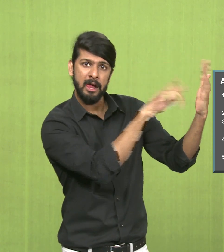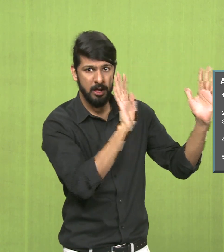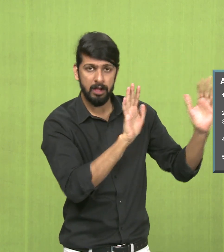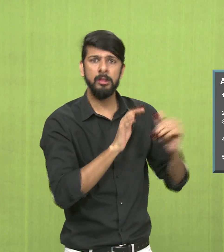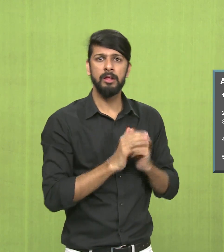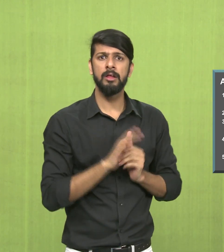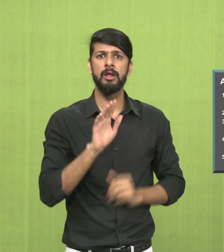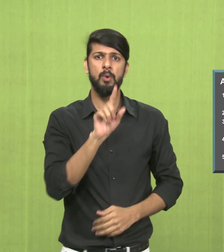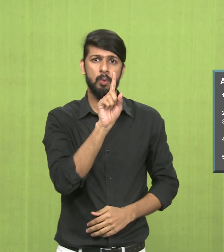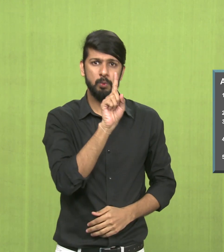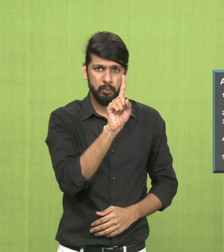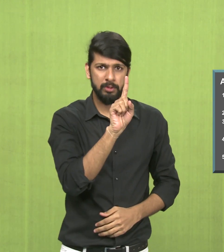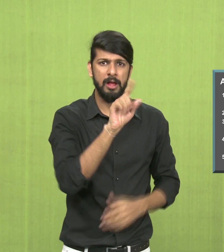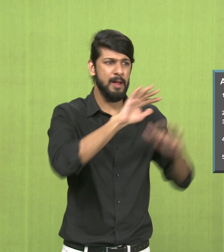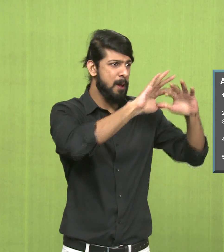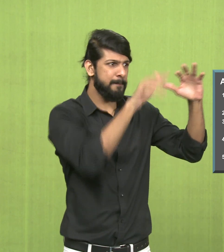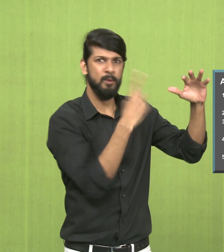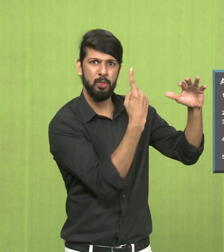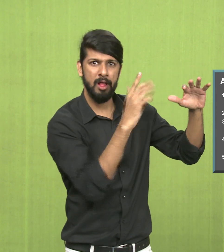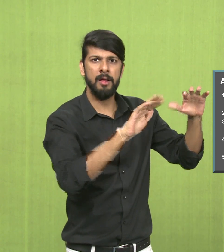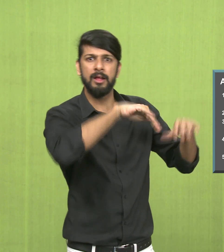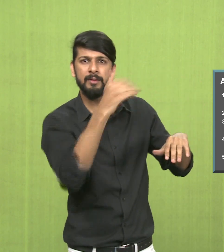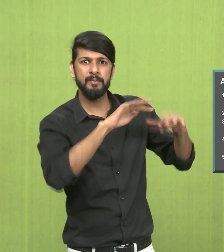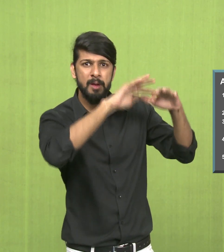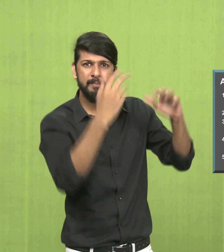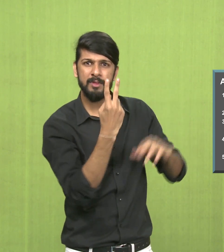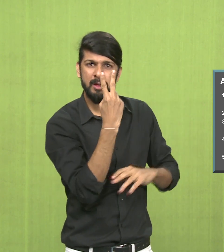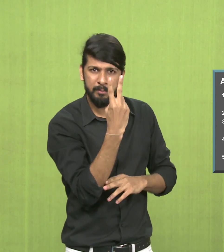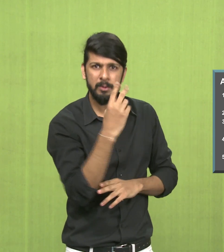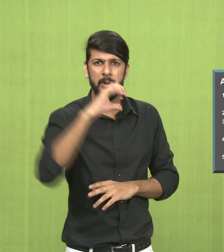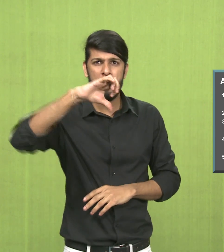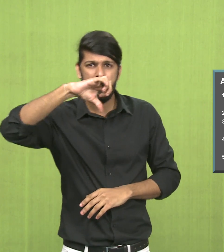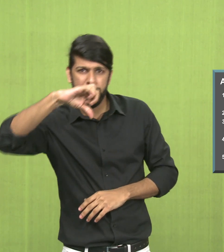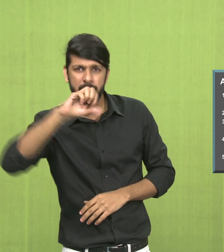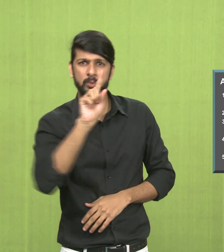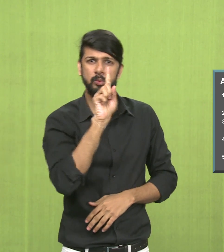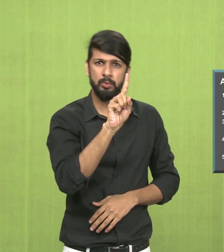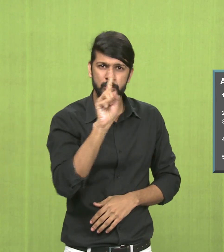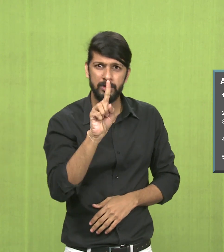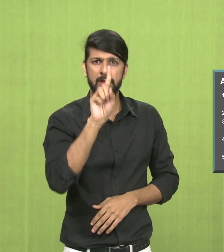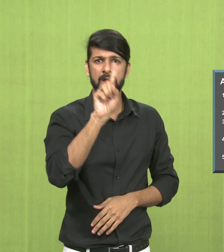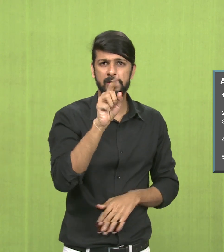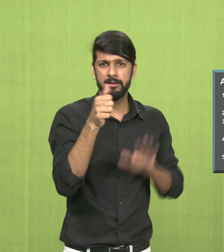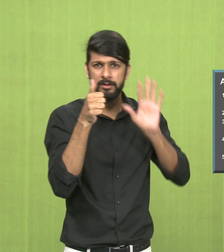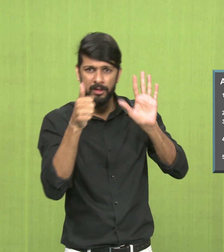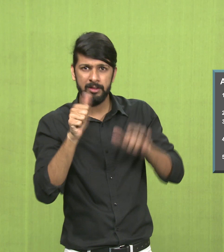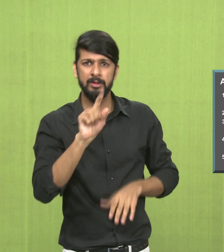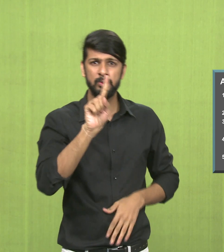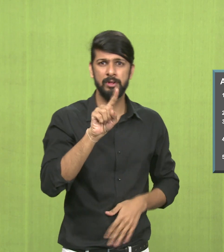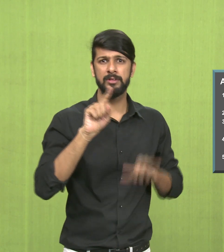In fact, all the caves at the Ajanta had paintings, but only the ones at cave